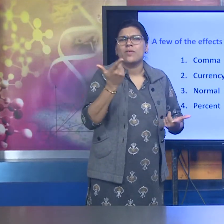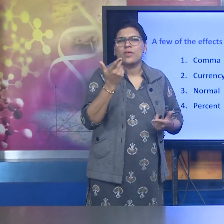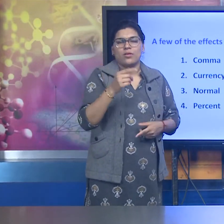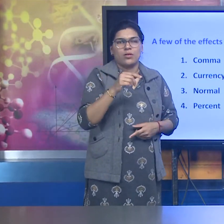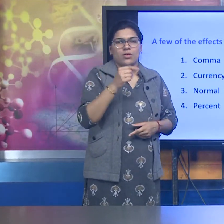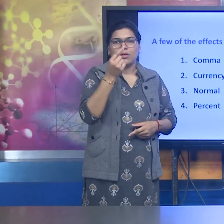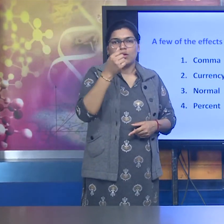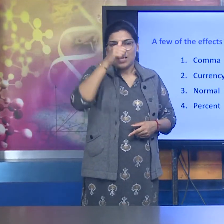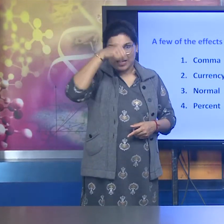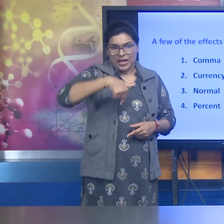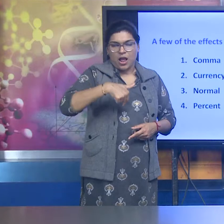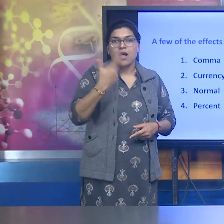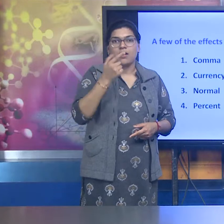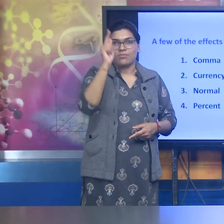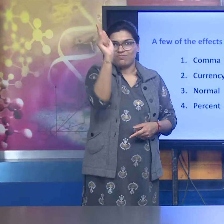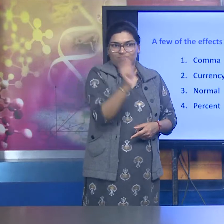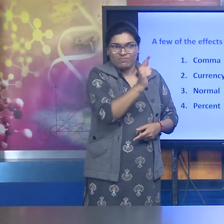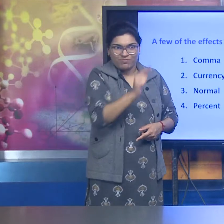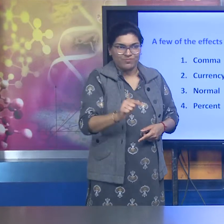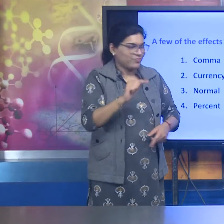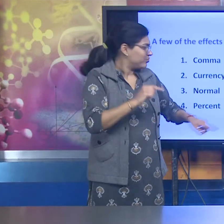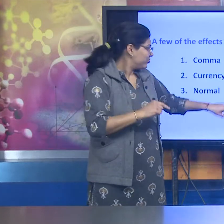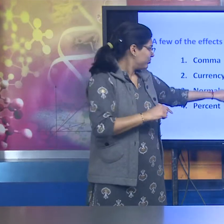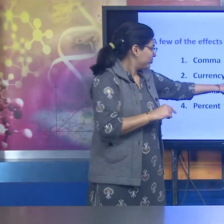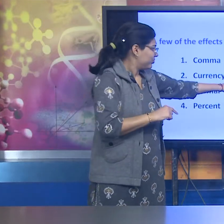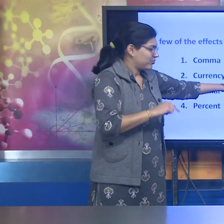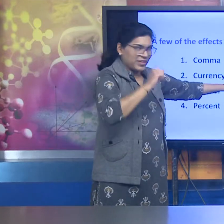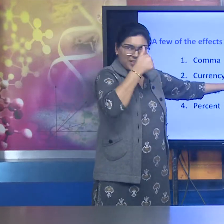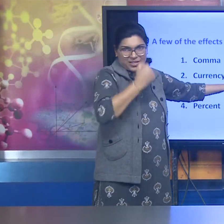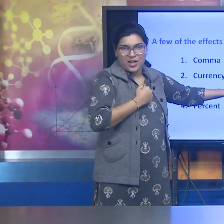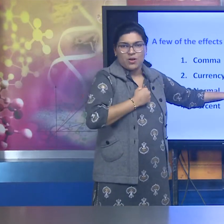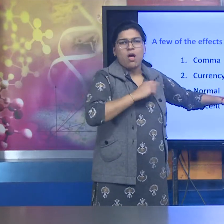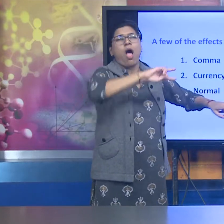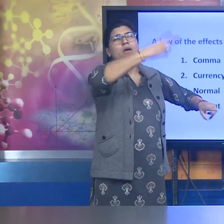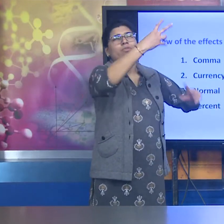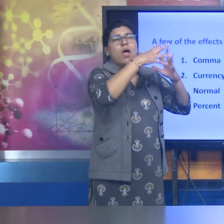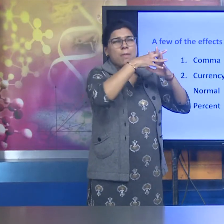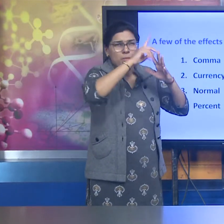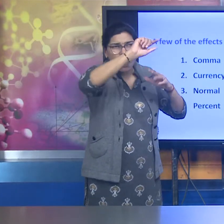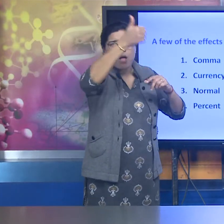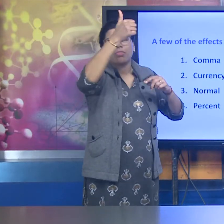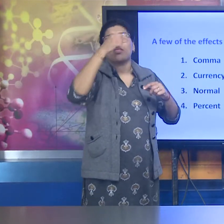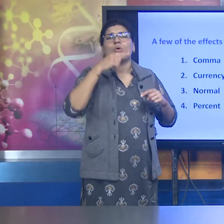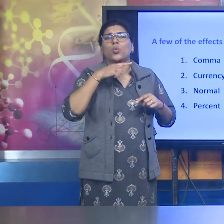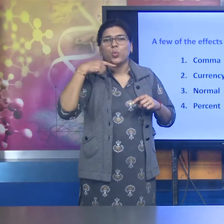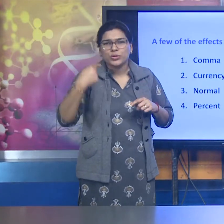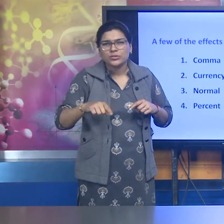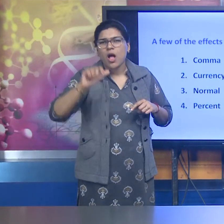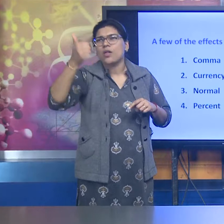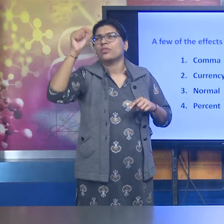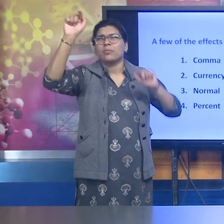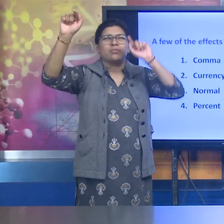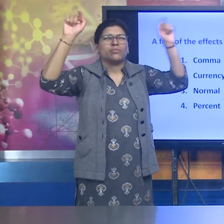Otherwise, currency. There are different type of currency such as rupiah, dollar, pounds,